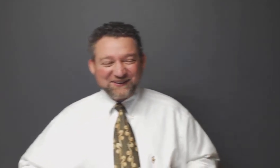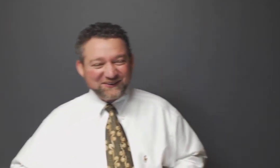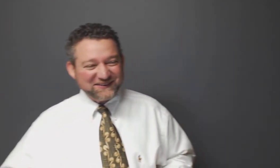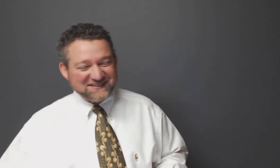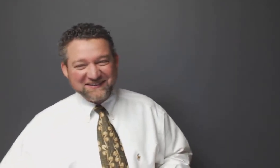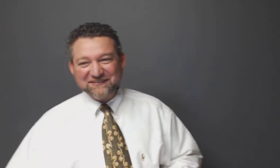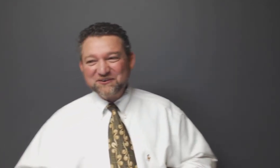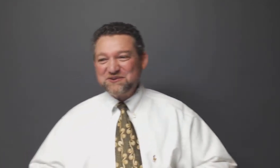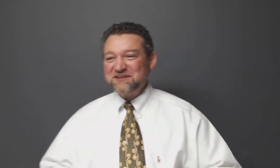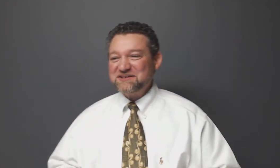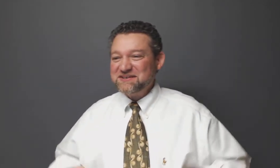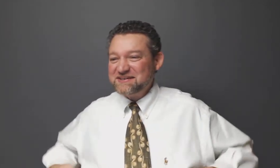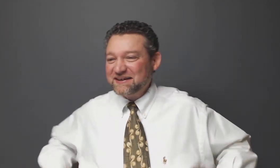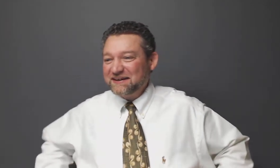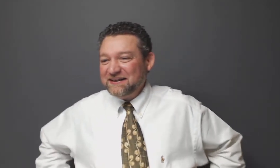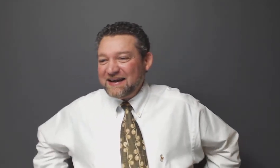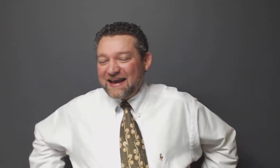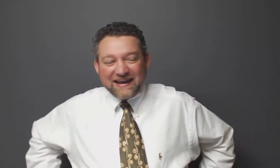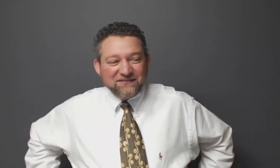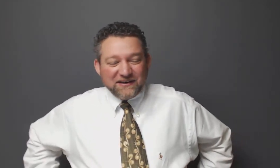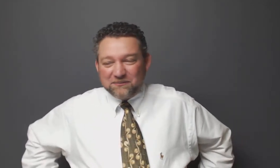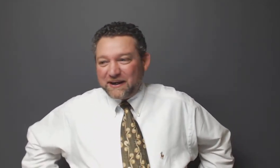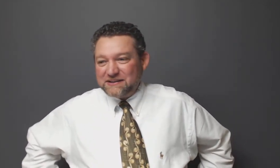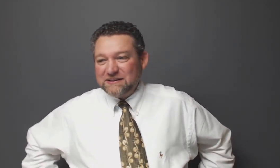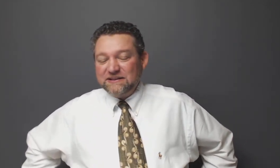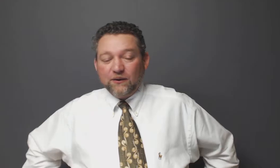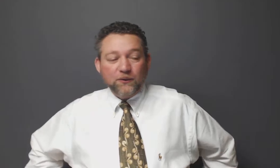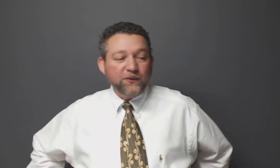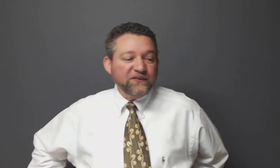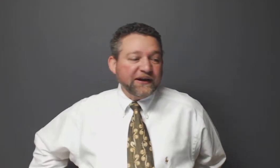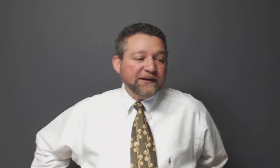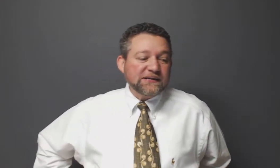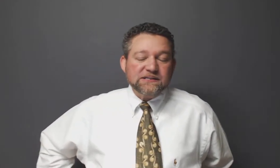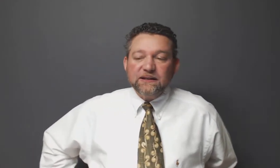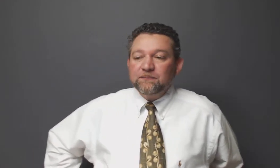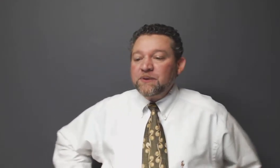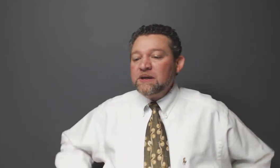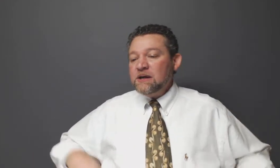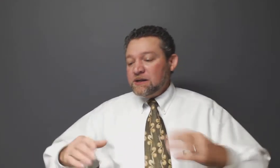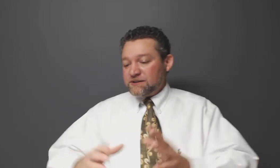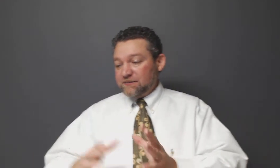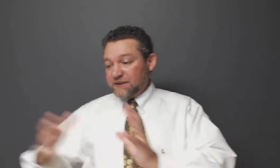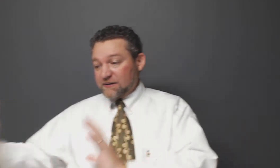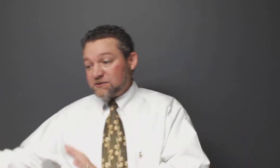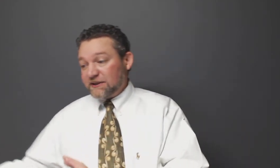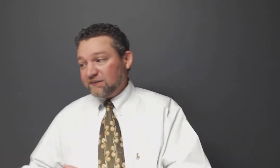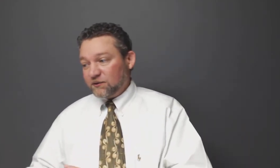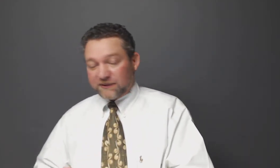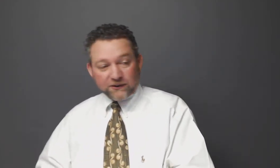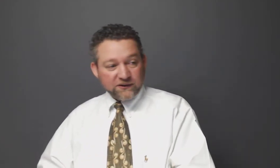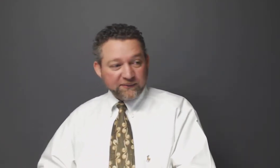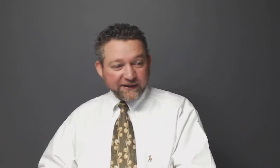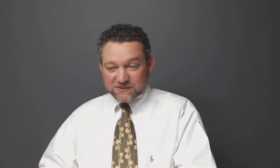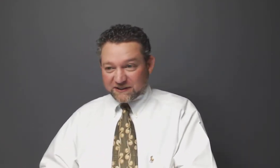all good stuff. Of course, this is a second Advent passage. Now, what we'll find is that sometimes David will be talking about